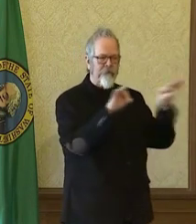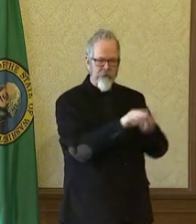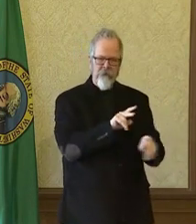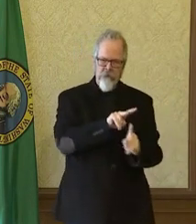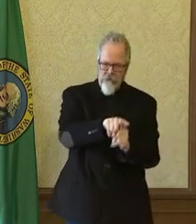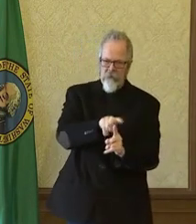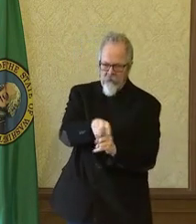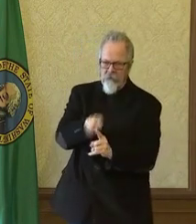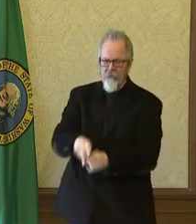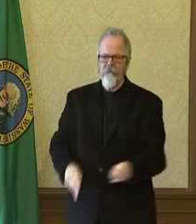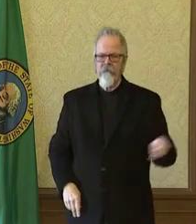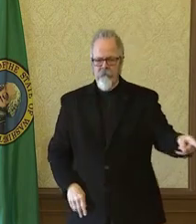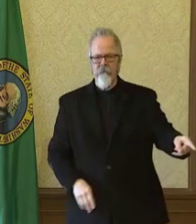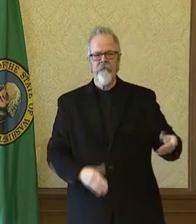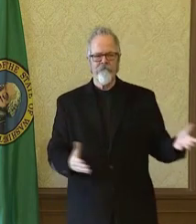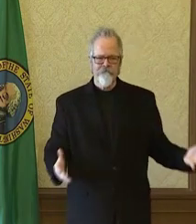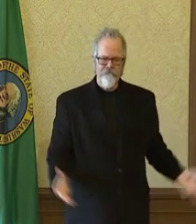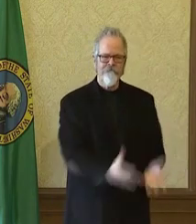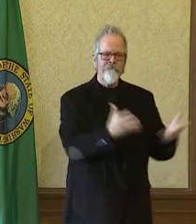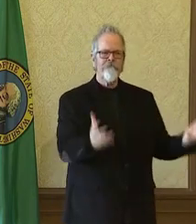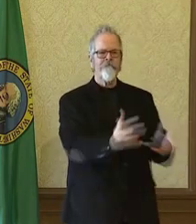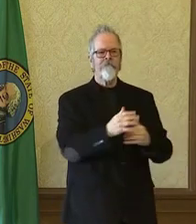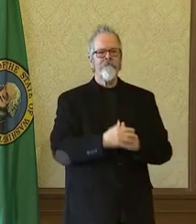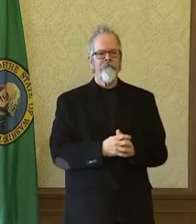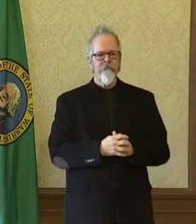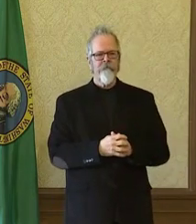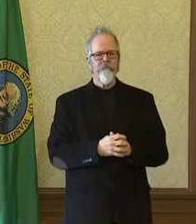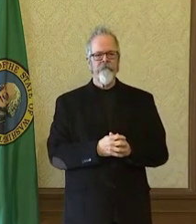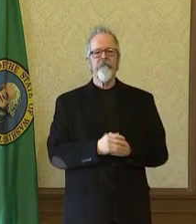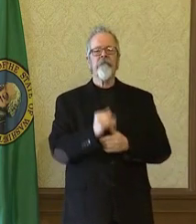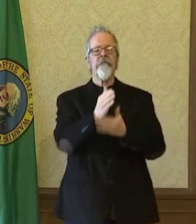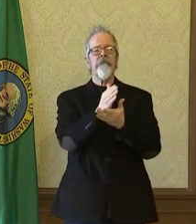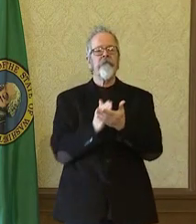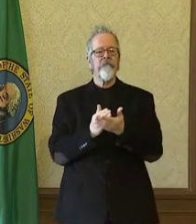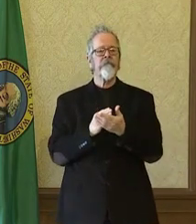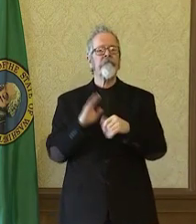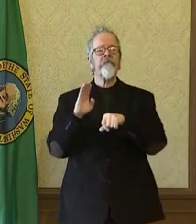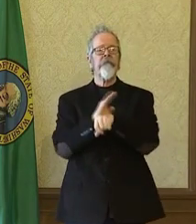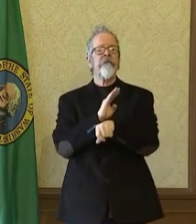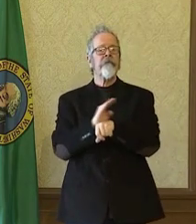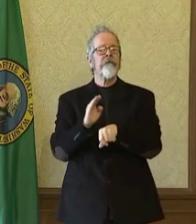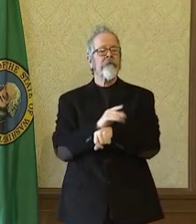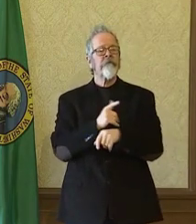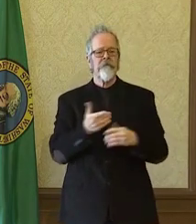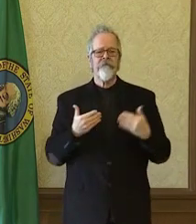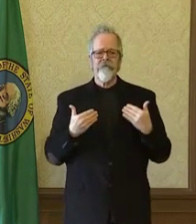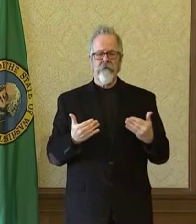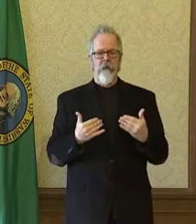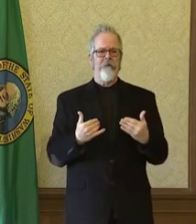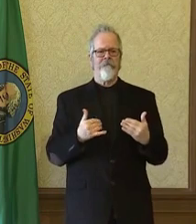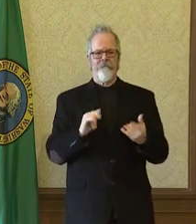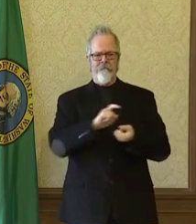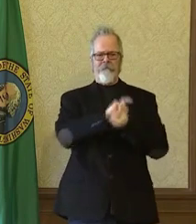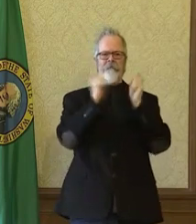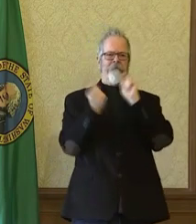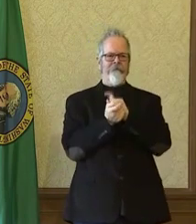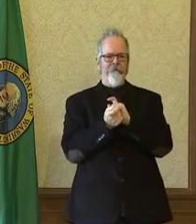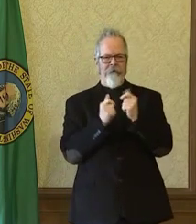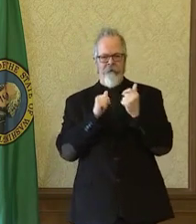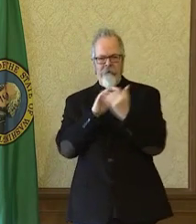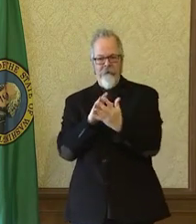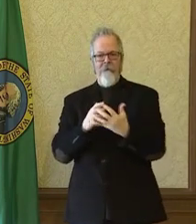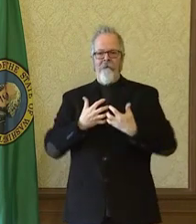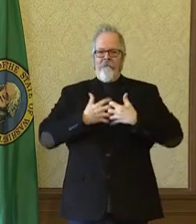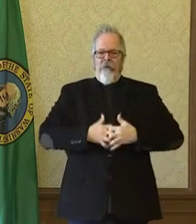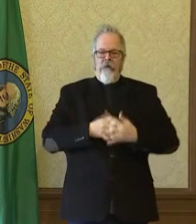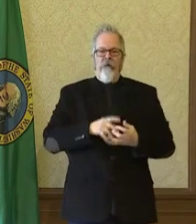has started making face shields for healthcare workers. Restaurants are serving lunches to the children of first